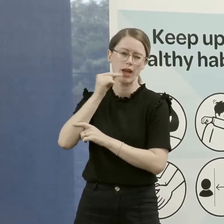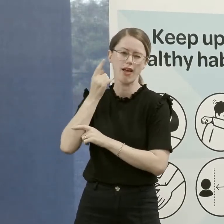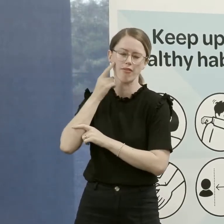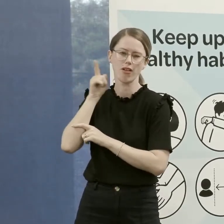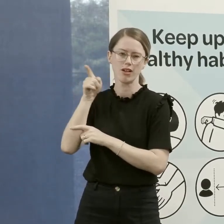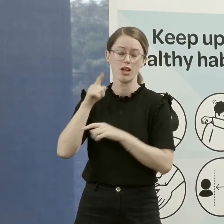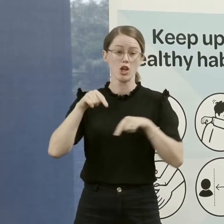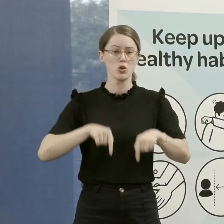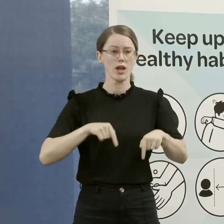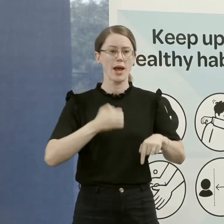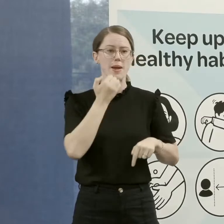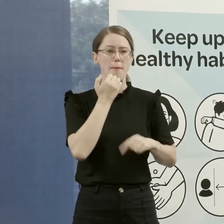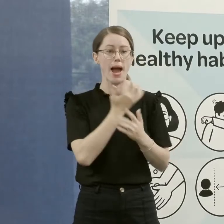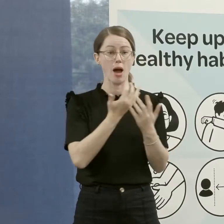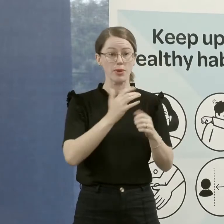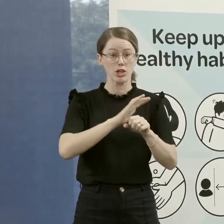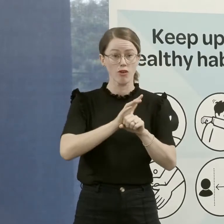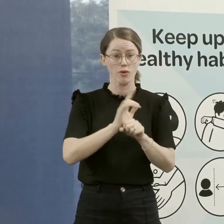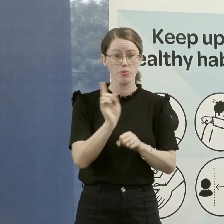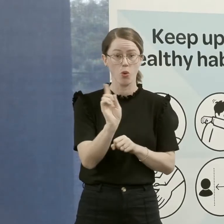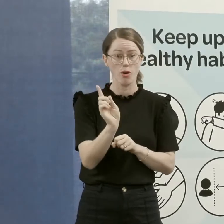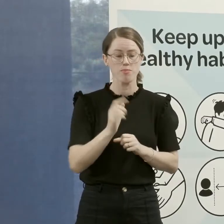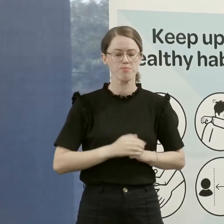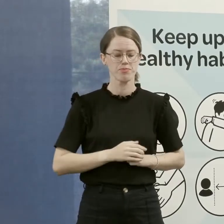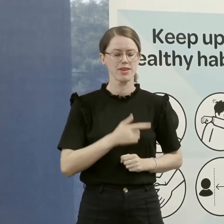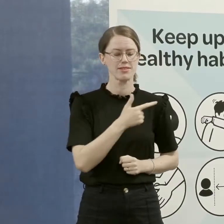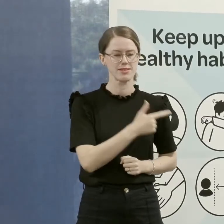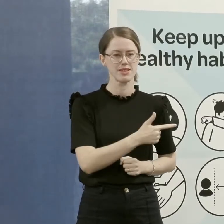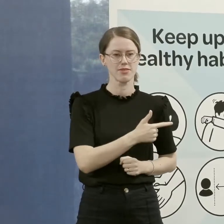today our number of new community cases is